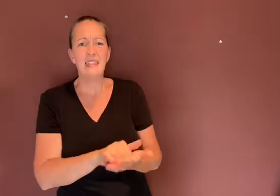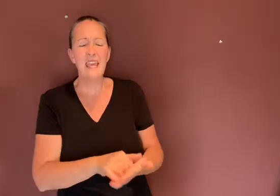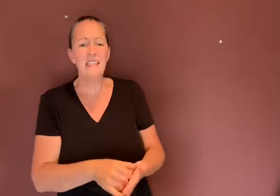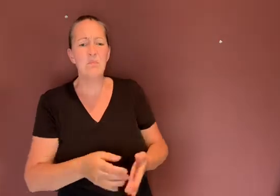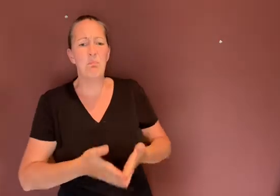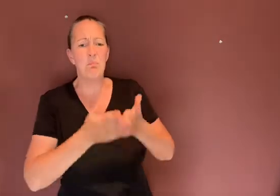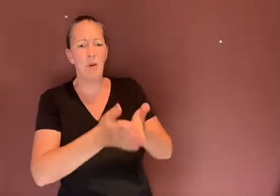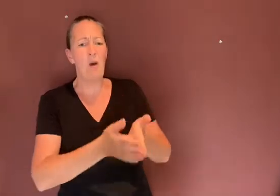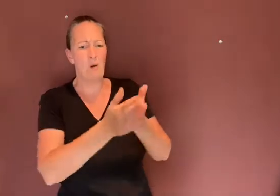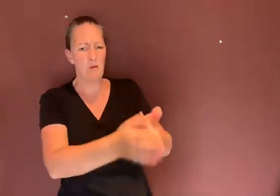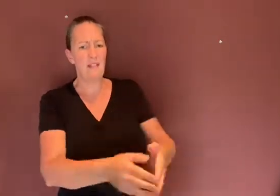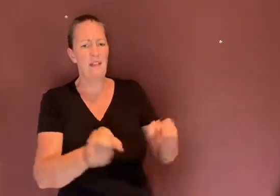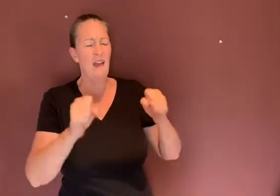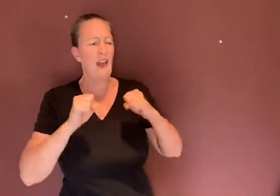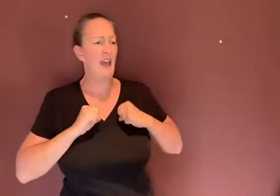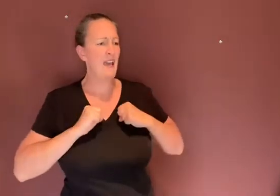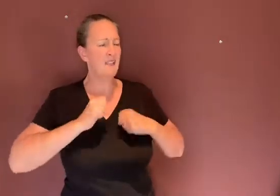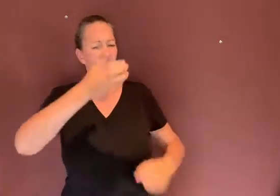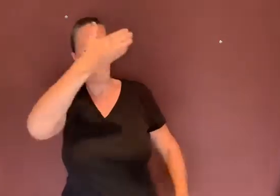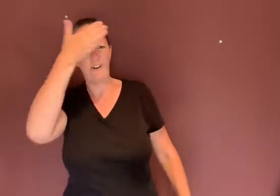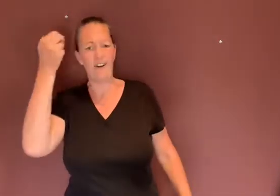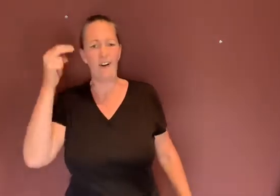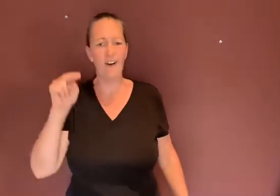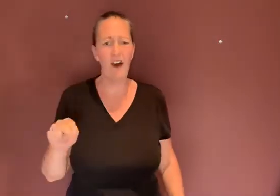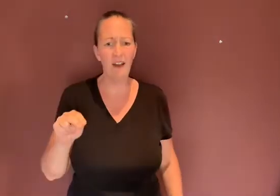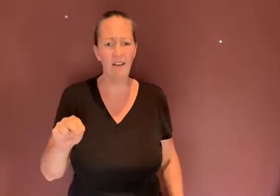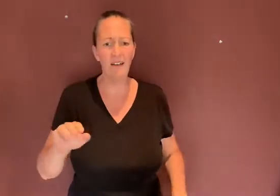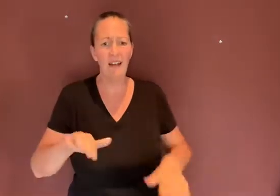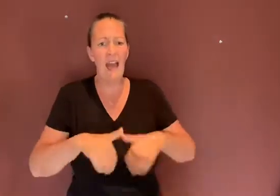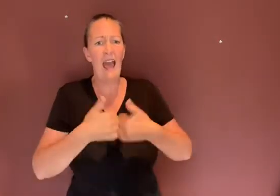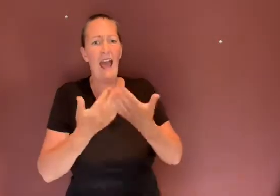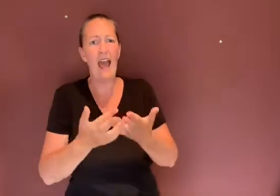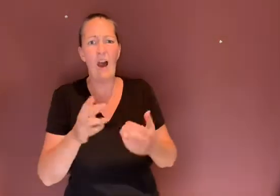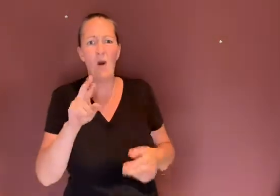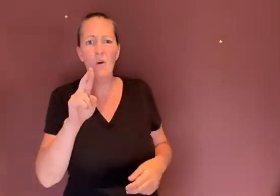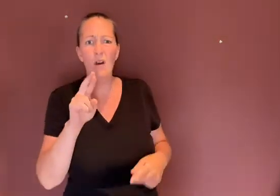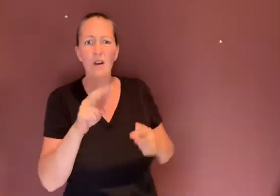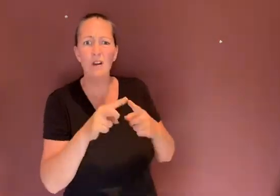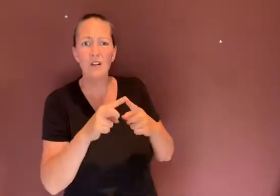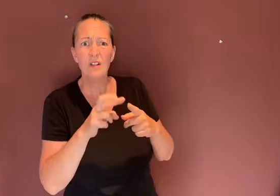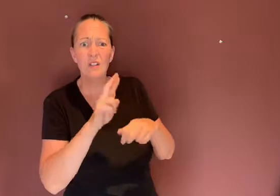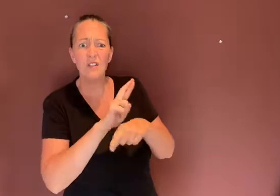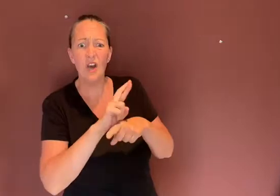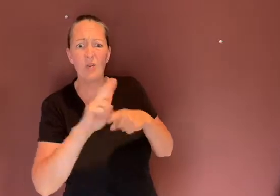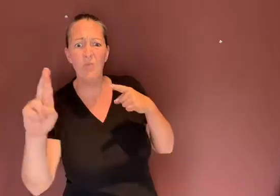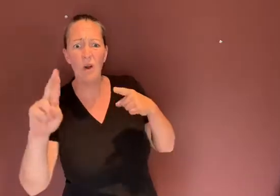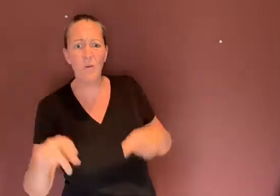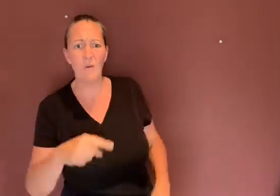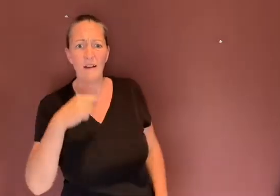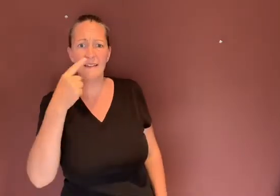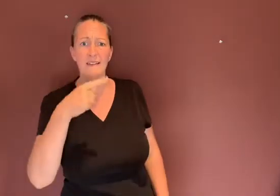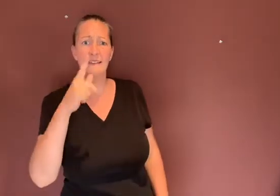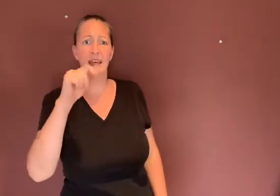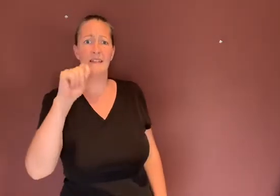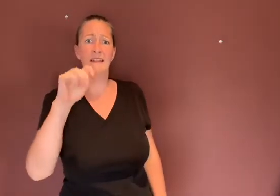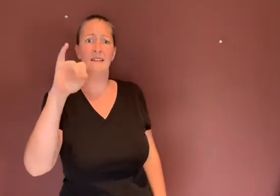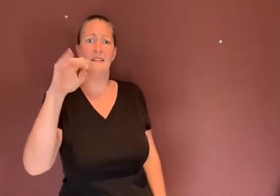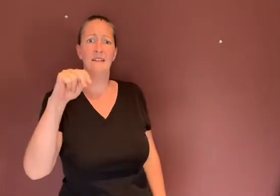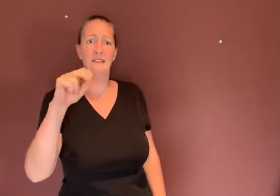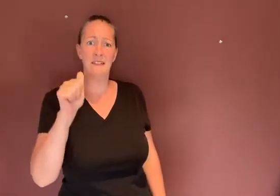This boat has forgotten how to row, said Tina.